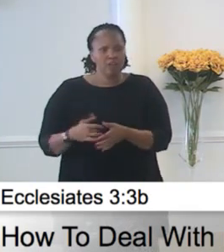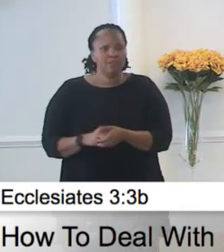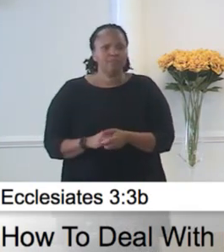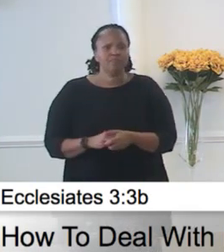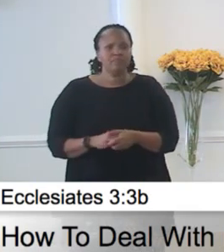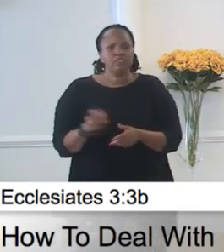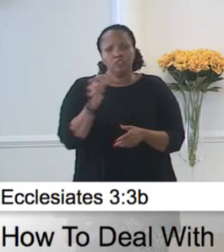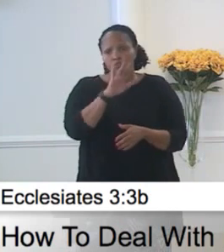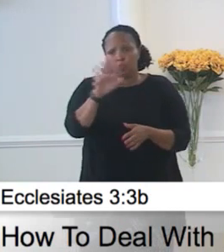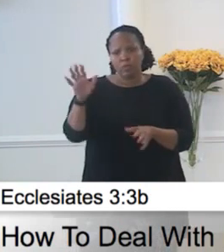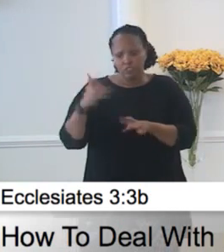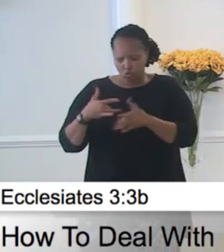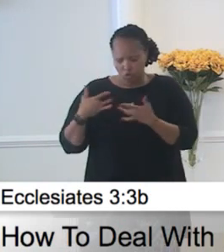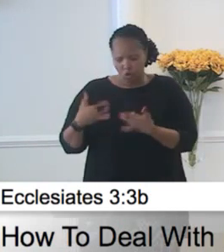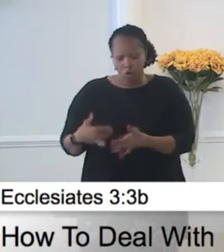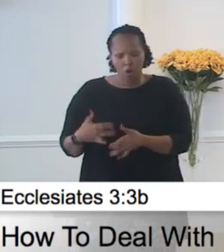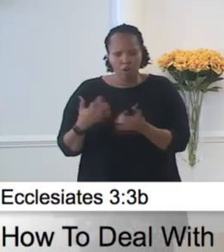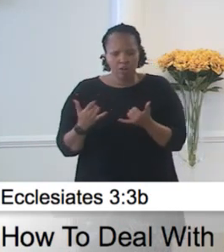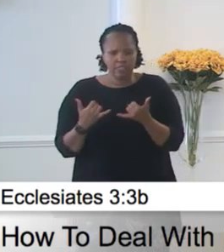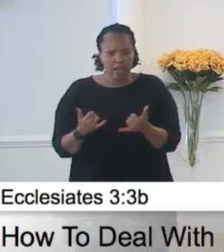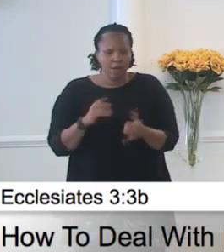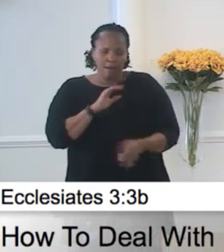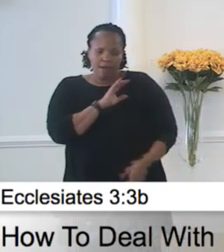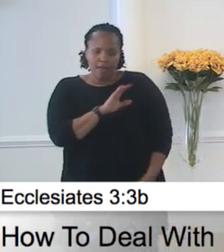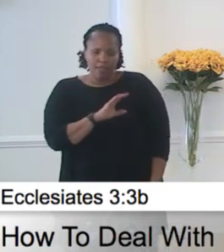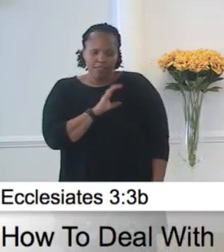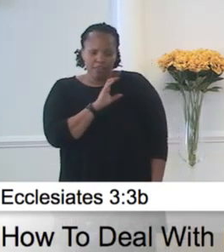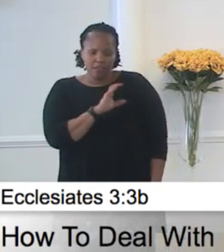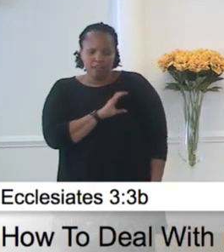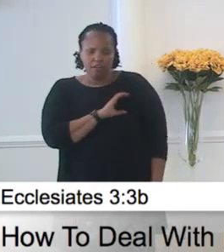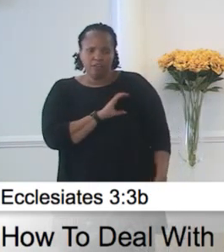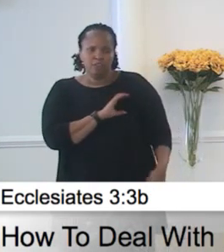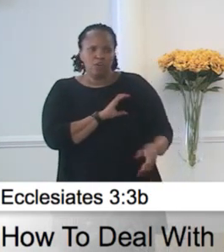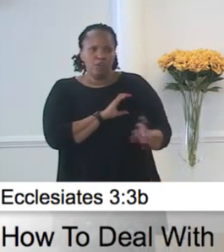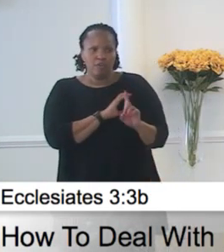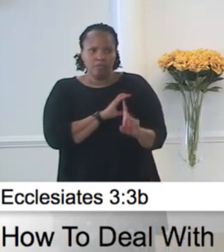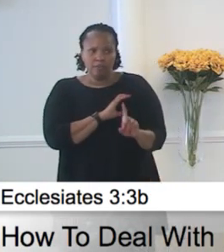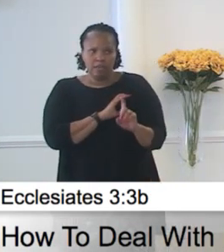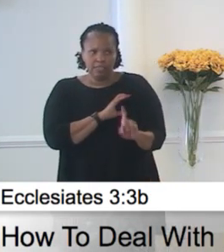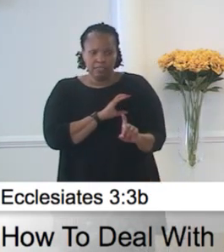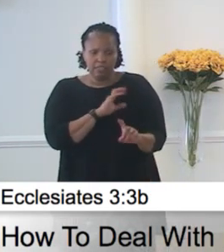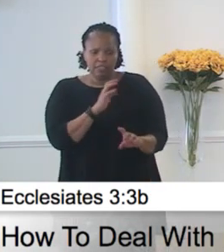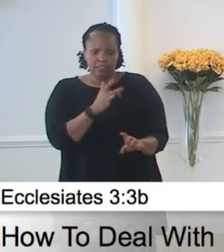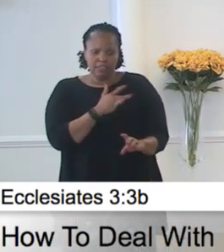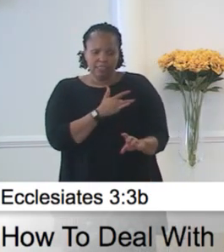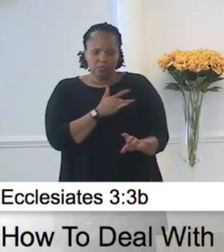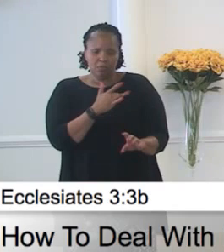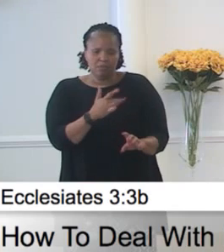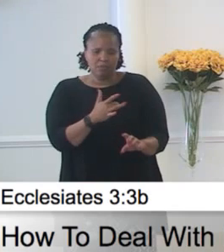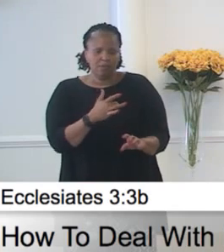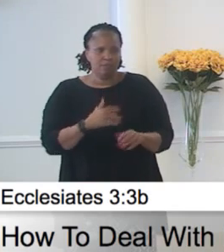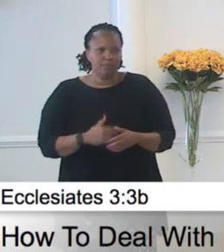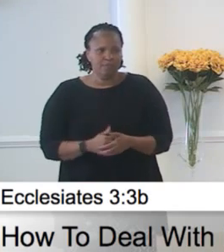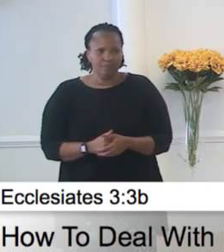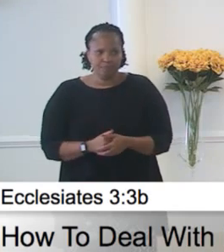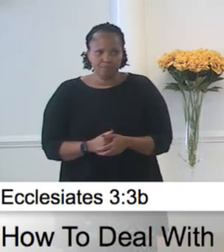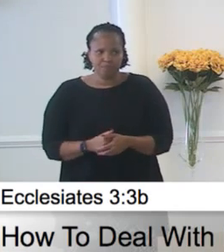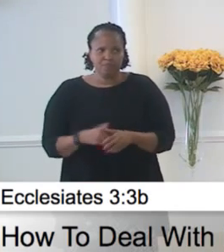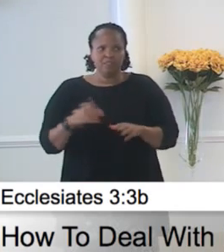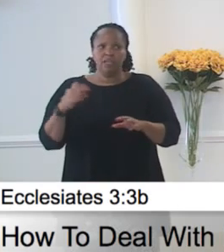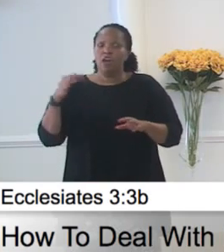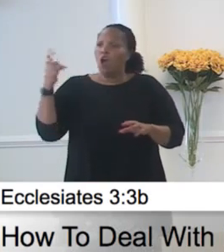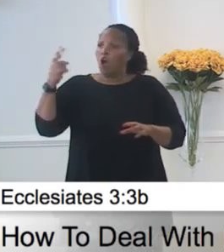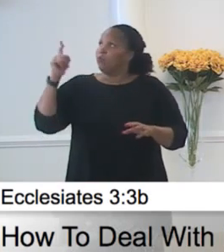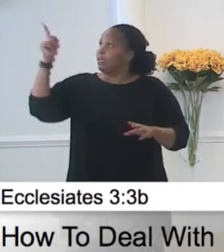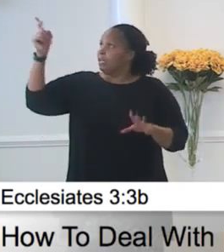the heart now and the character that needed to be touched, in which only he